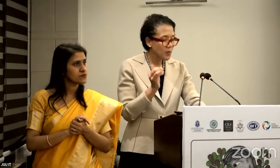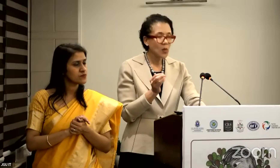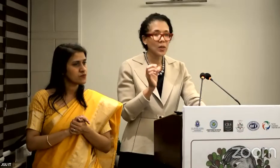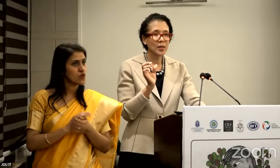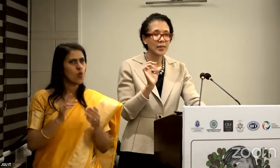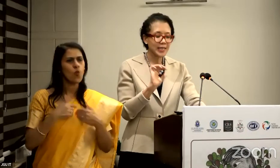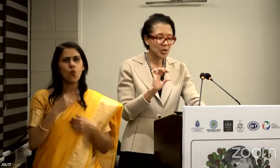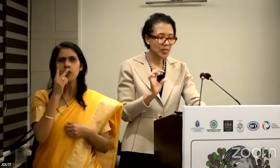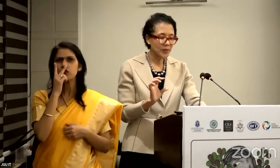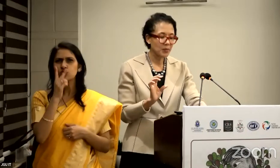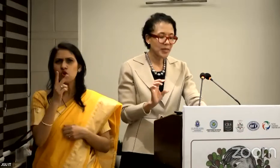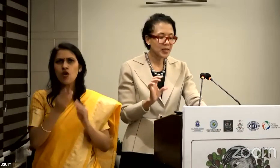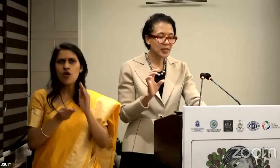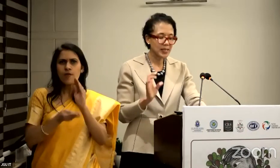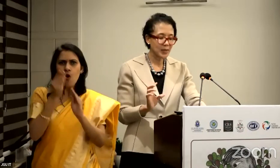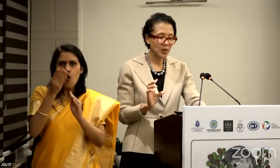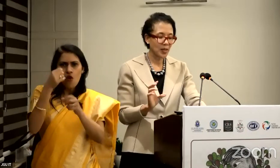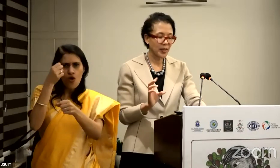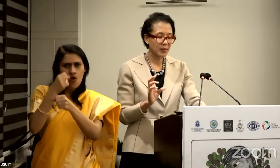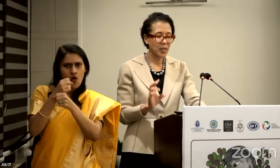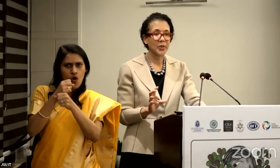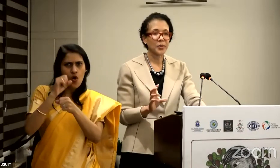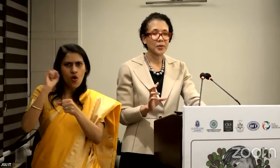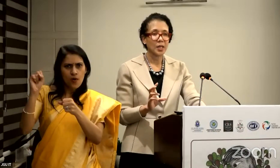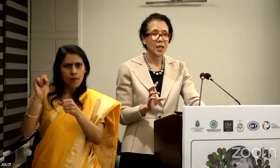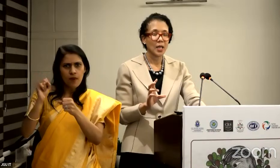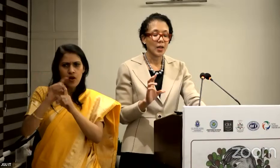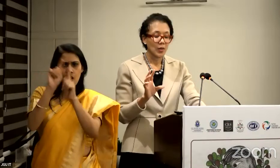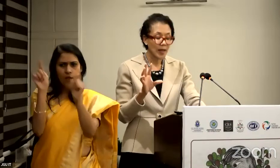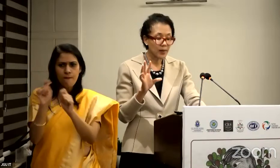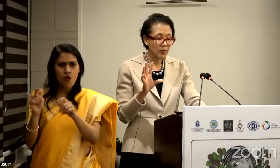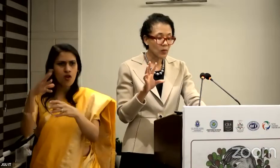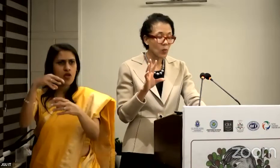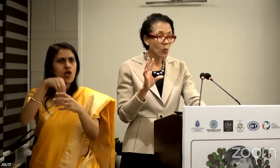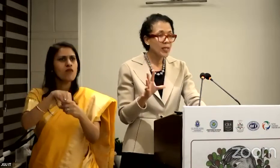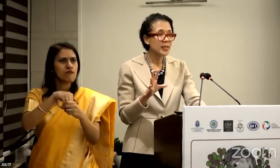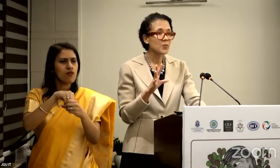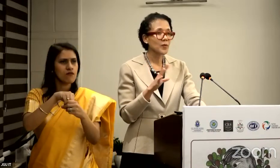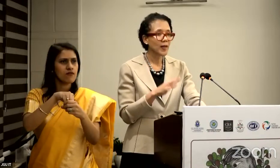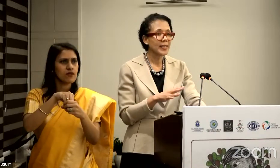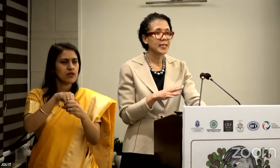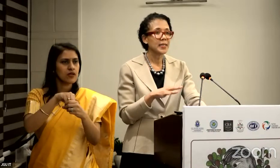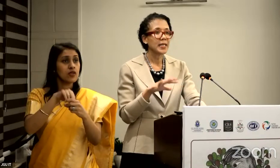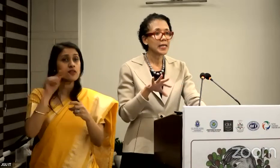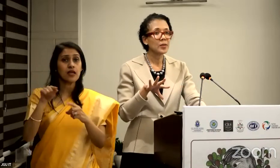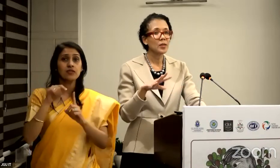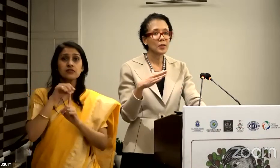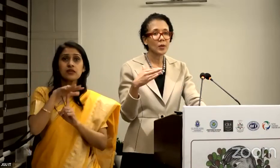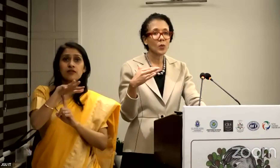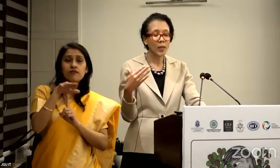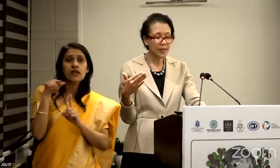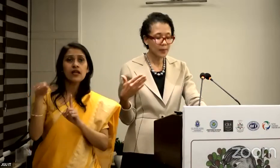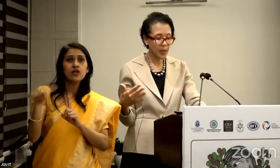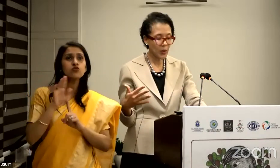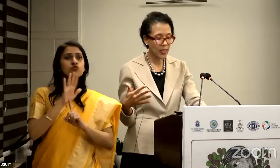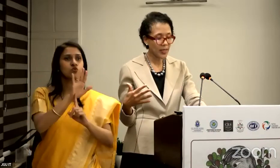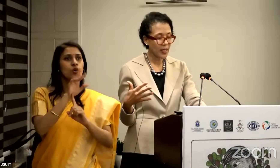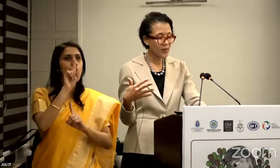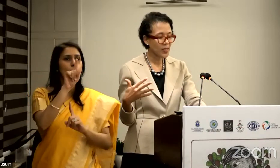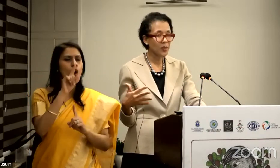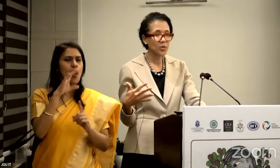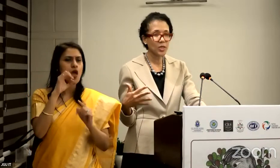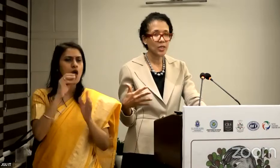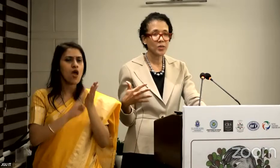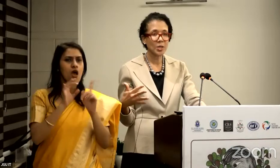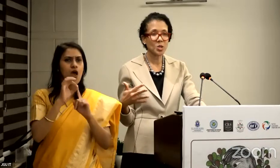a more intergovernmentally democratic model that was reflected in one component